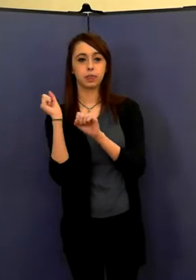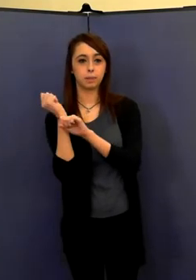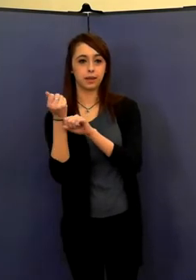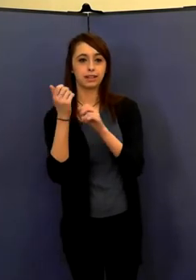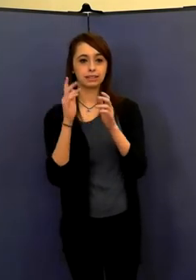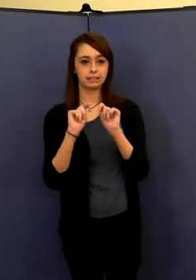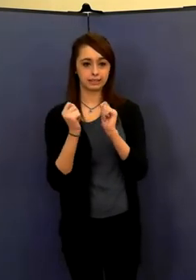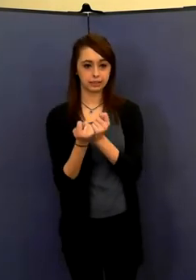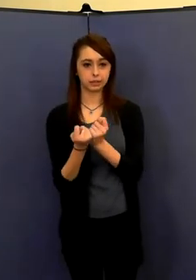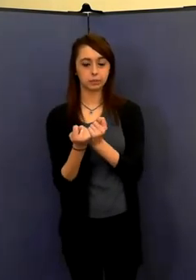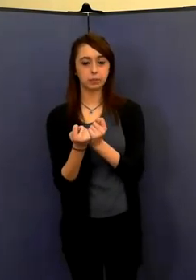field.